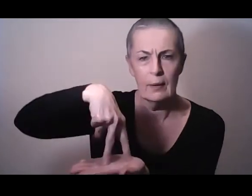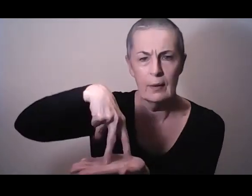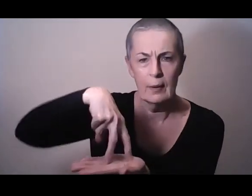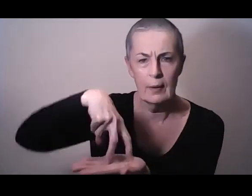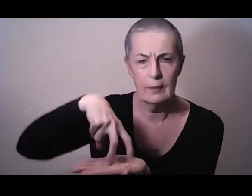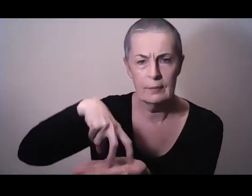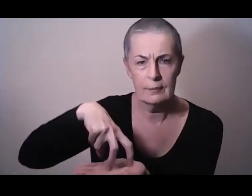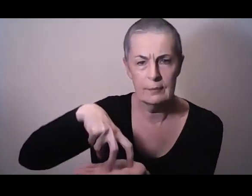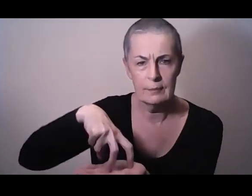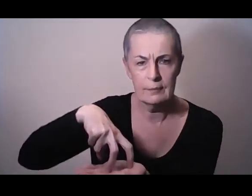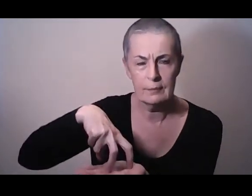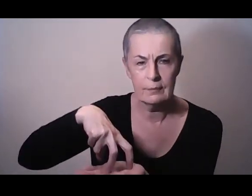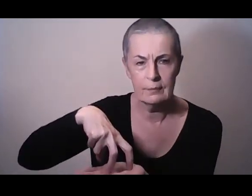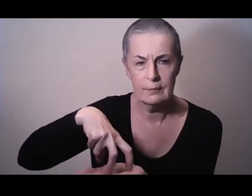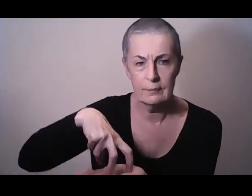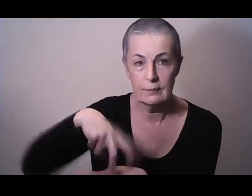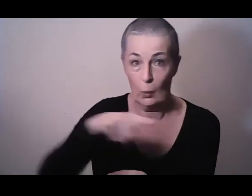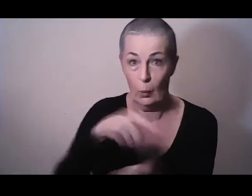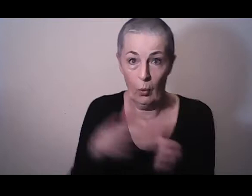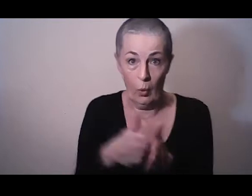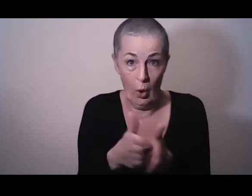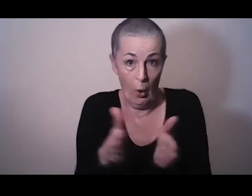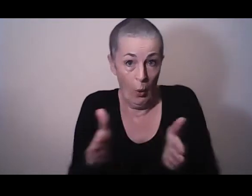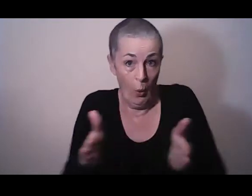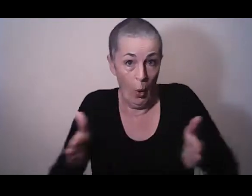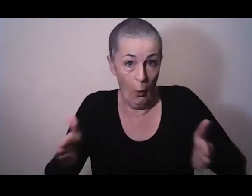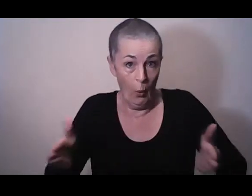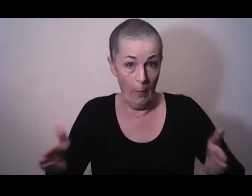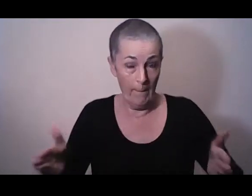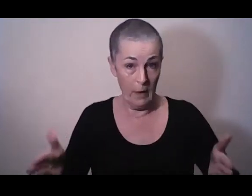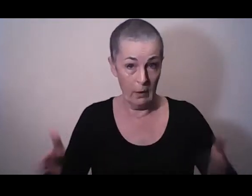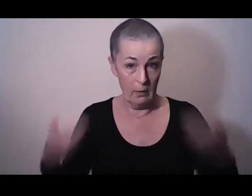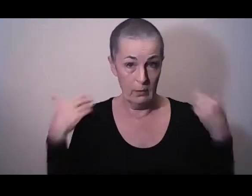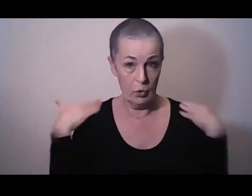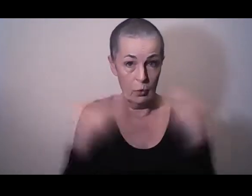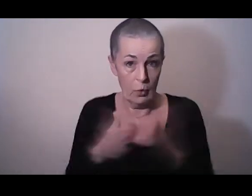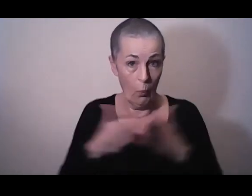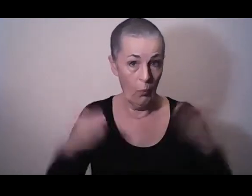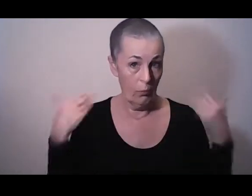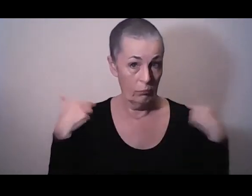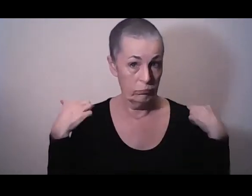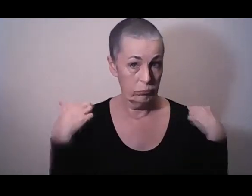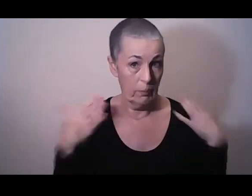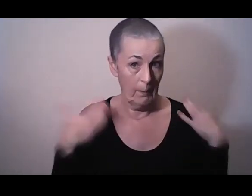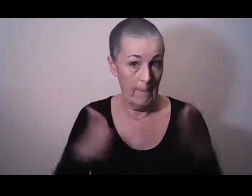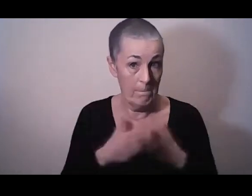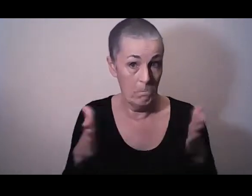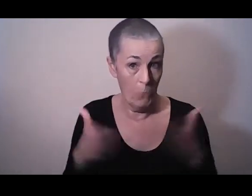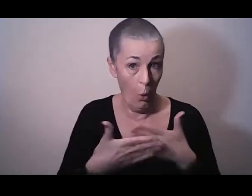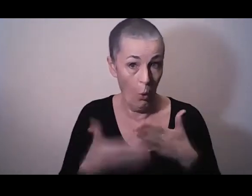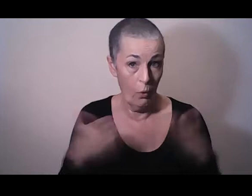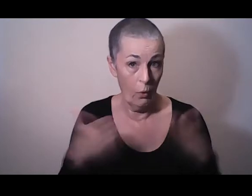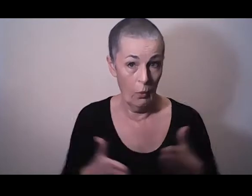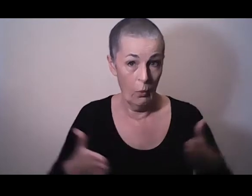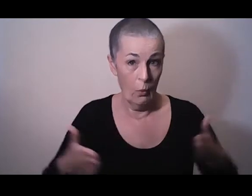little. You can see that my legs are further apart than my shoulders. So I have a good